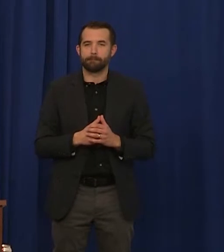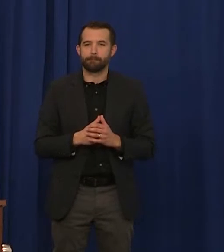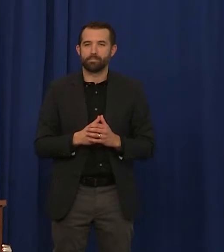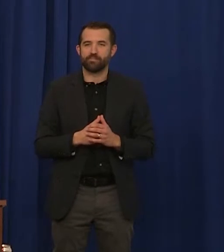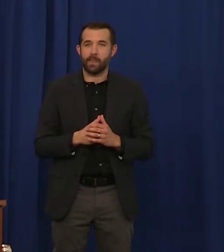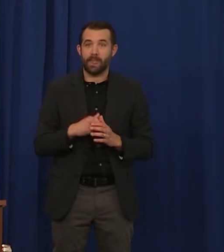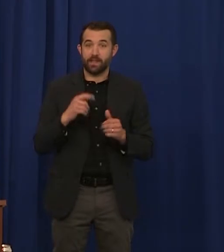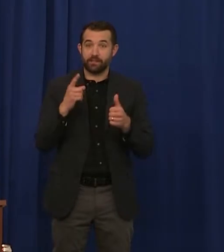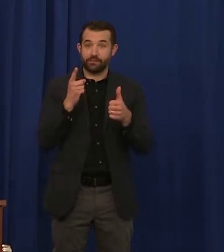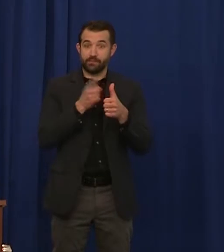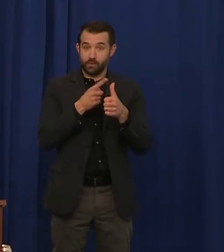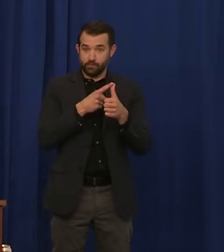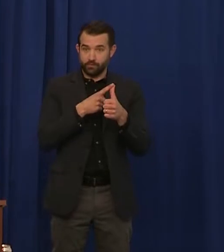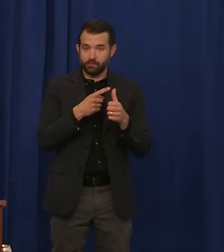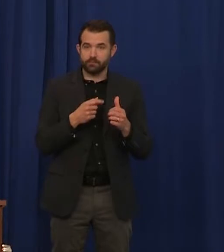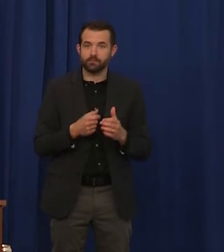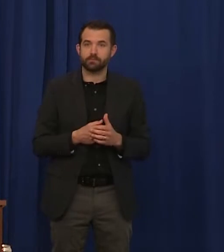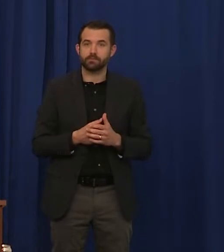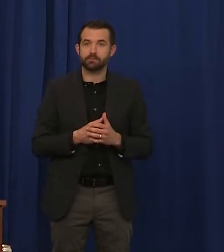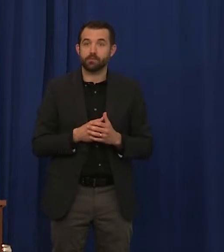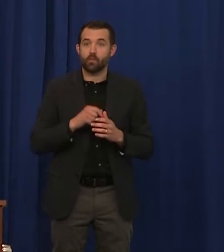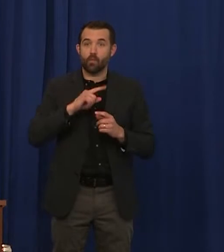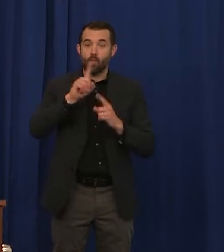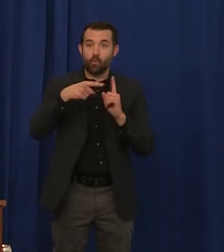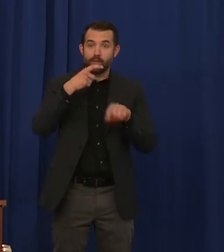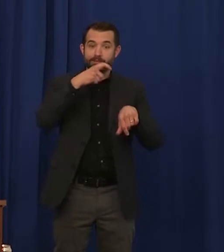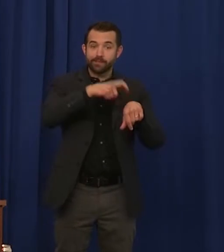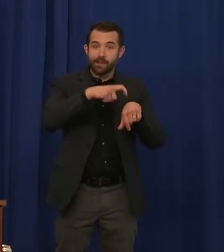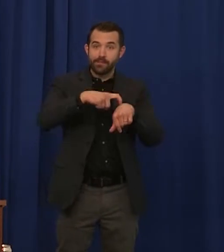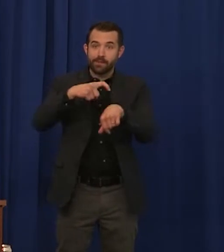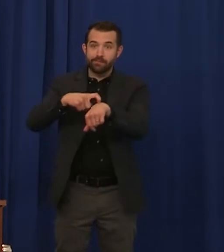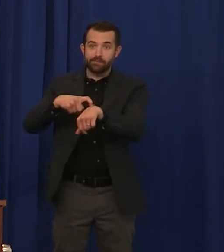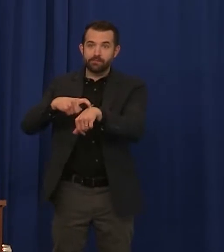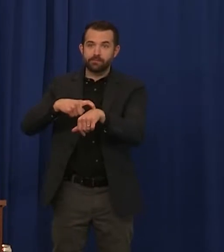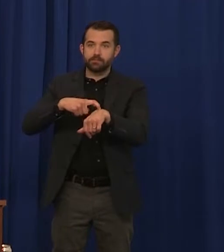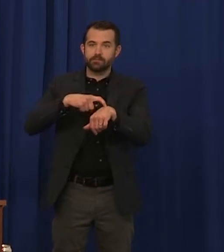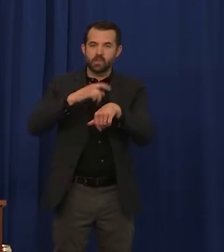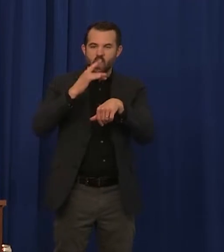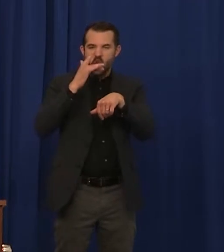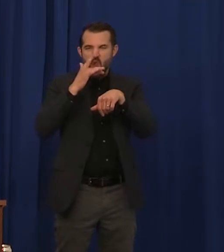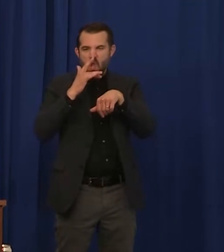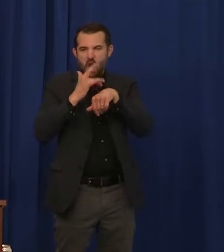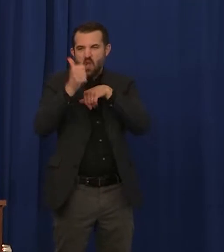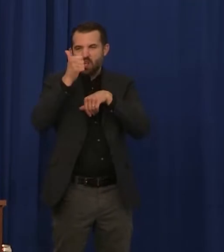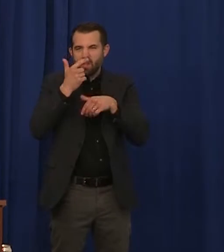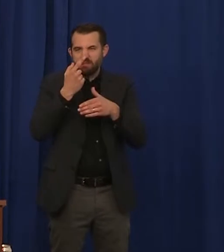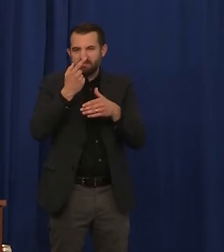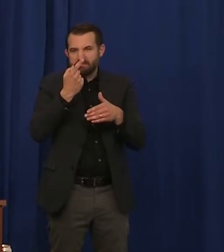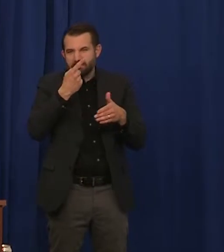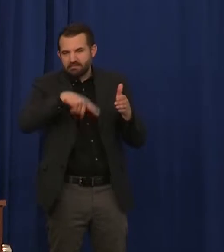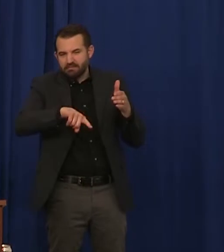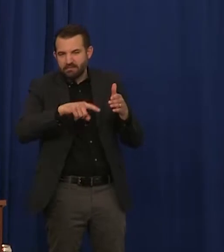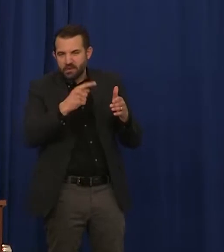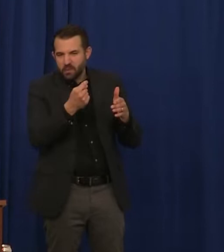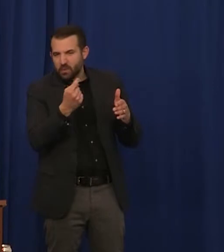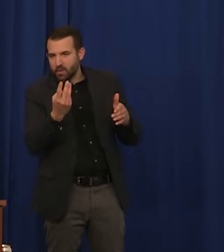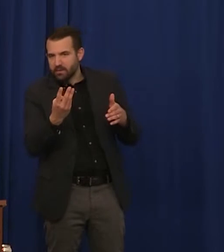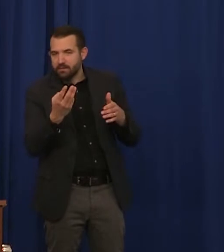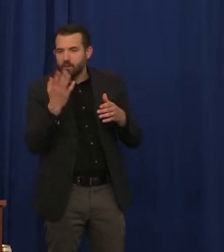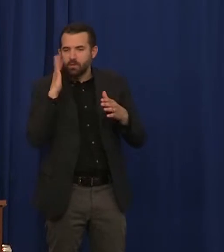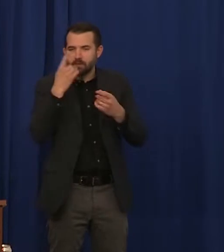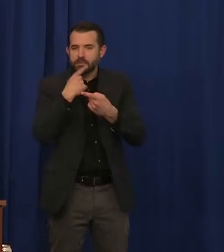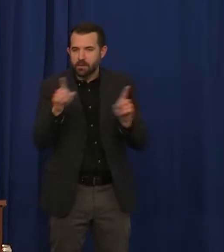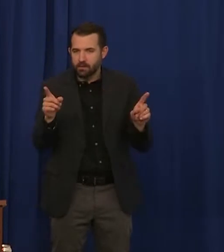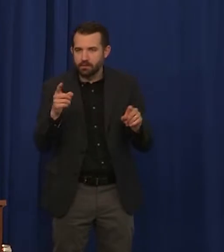part, we will be announcing early next week when we will start accepting applications. And